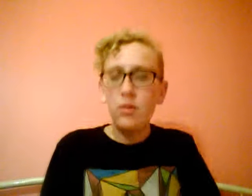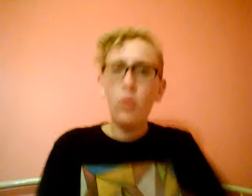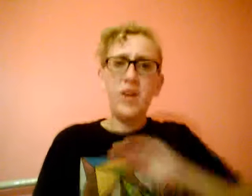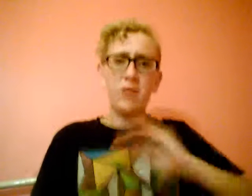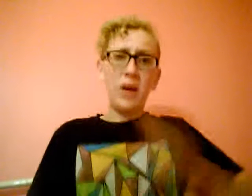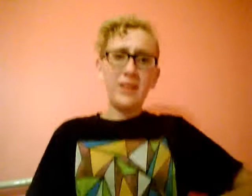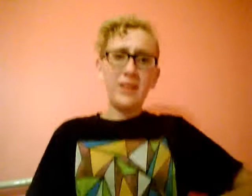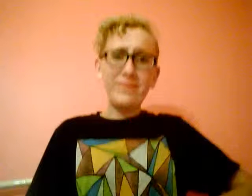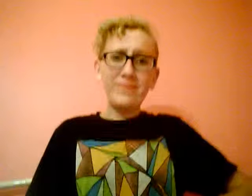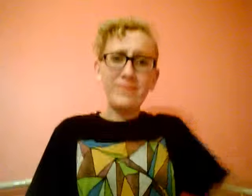Or you're welcome.